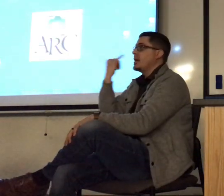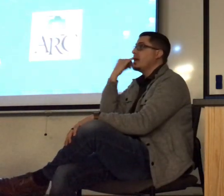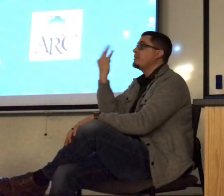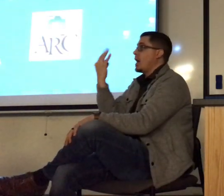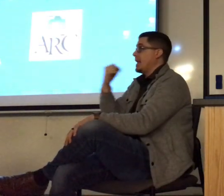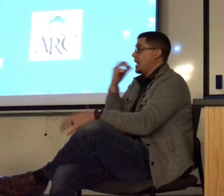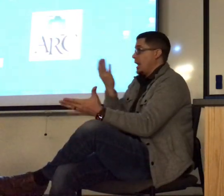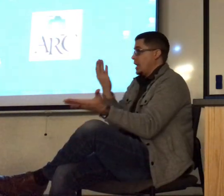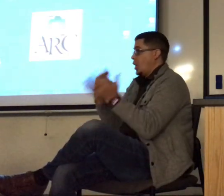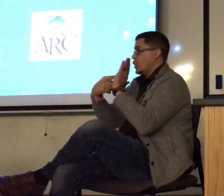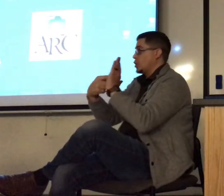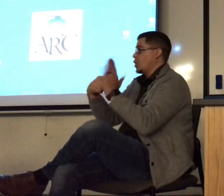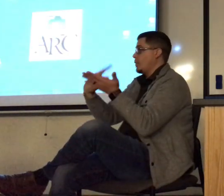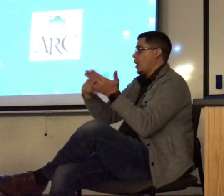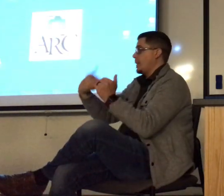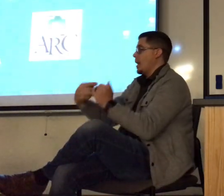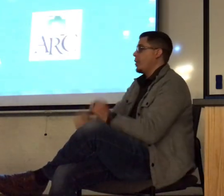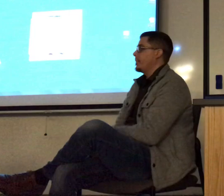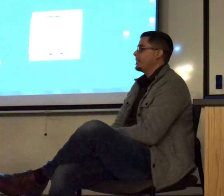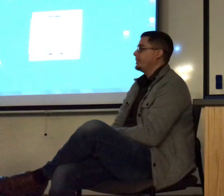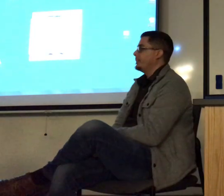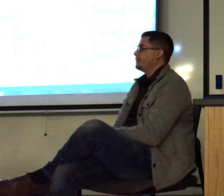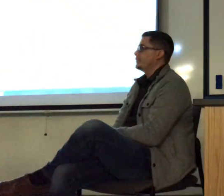the PowerPoints.